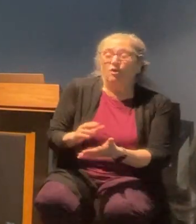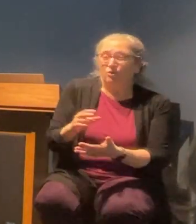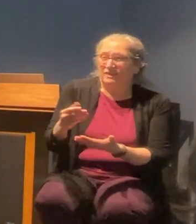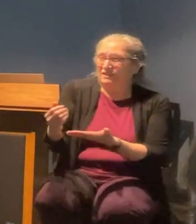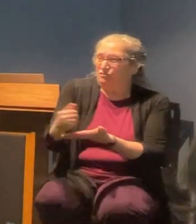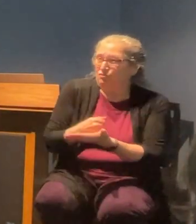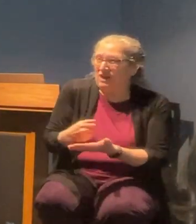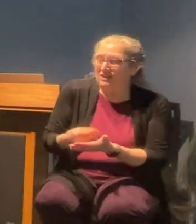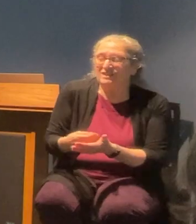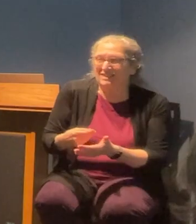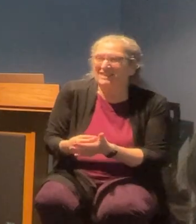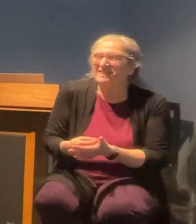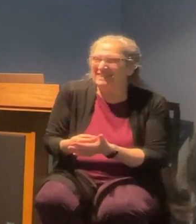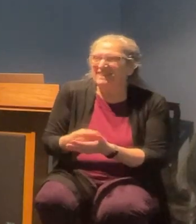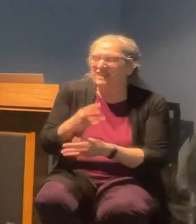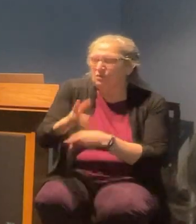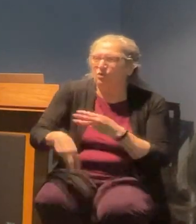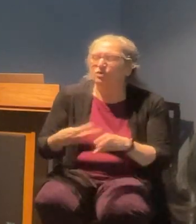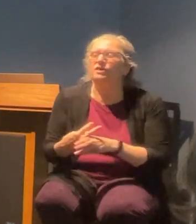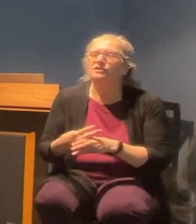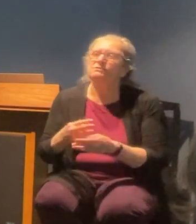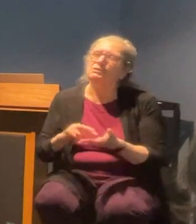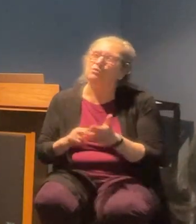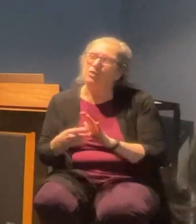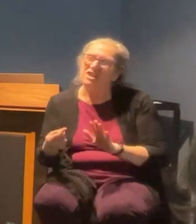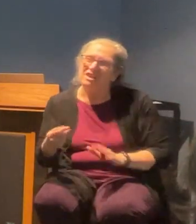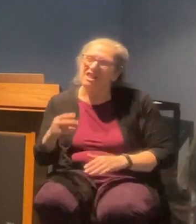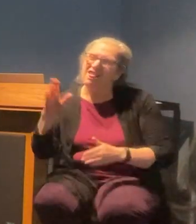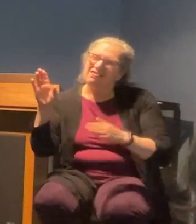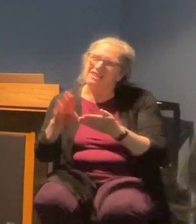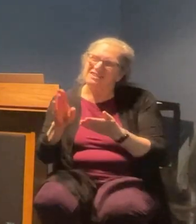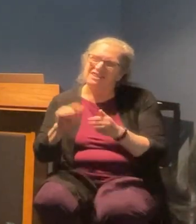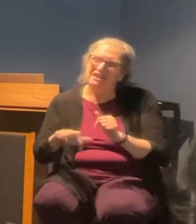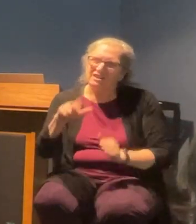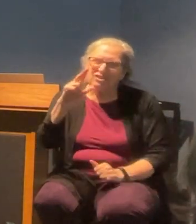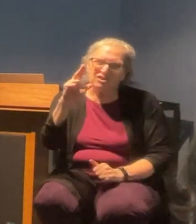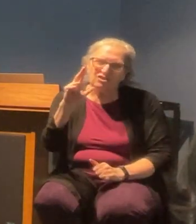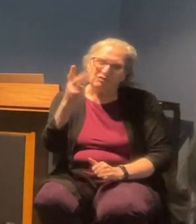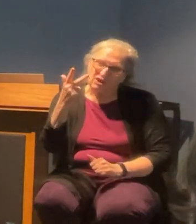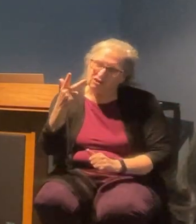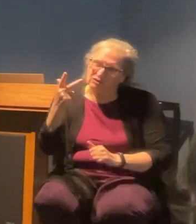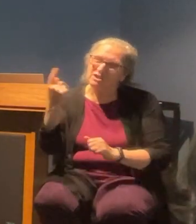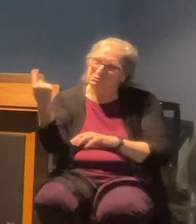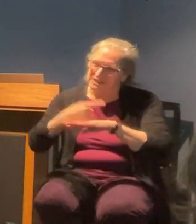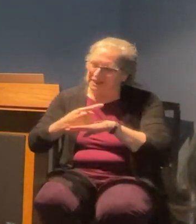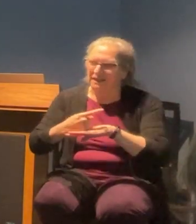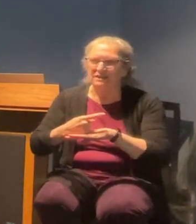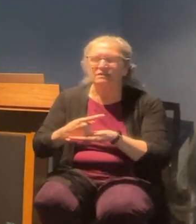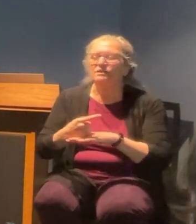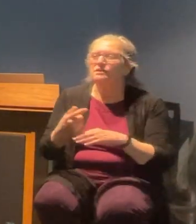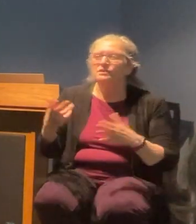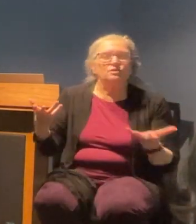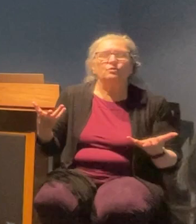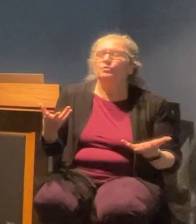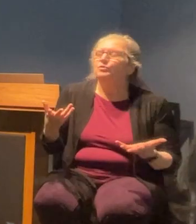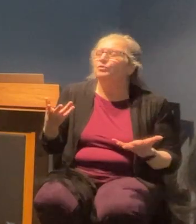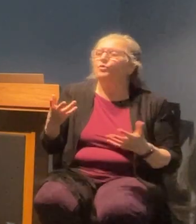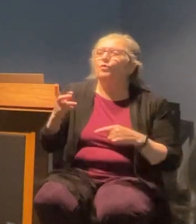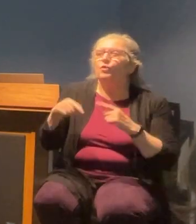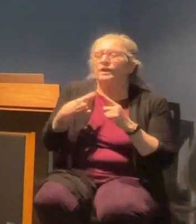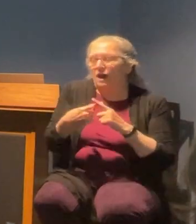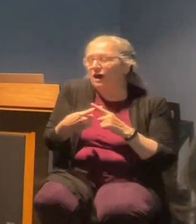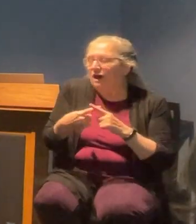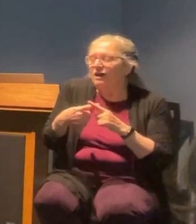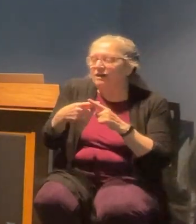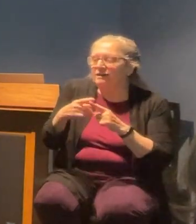which is less than $3 a day. So they don't want us to think about that when I click on my phone and buy a